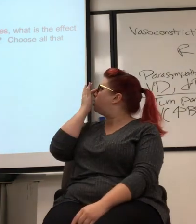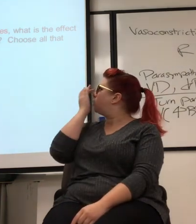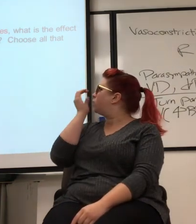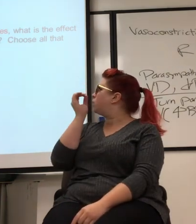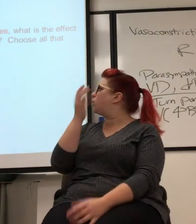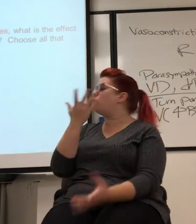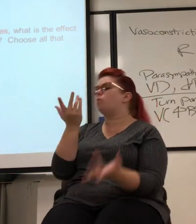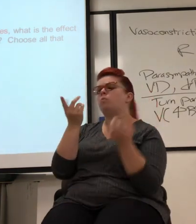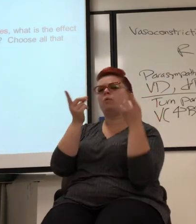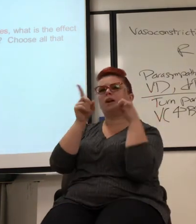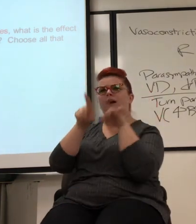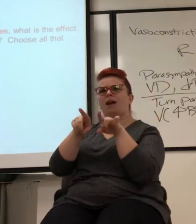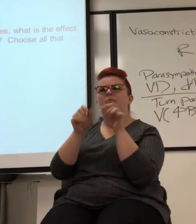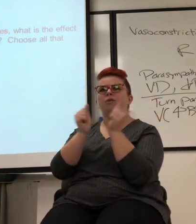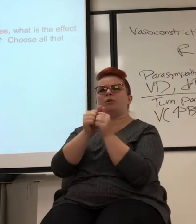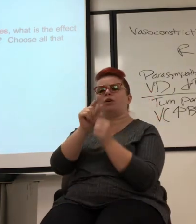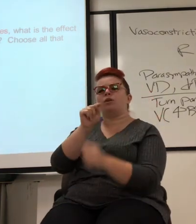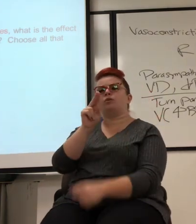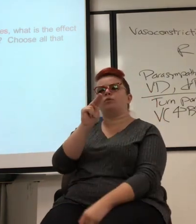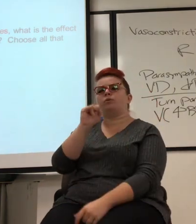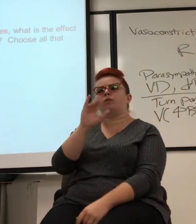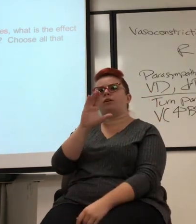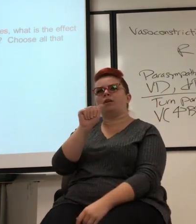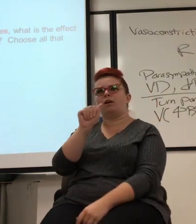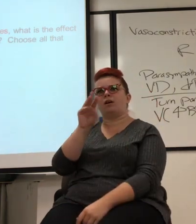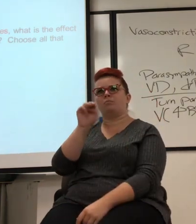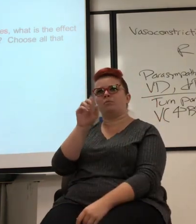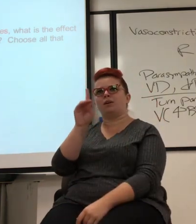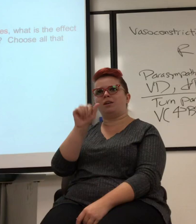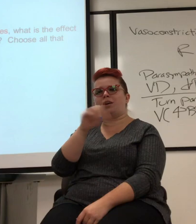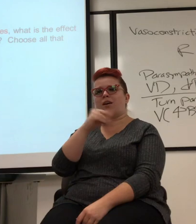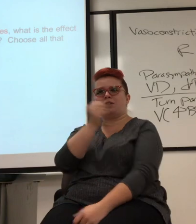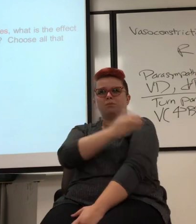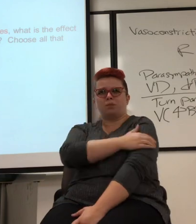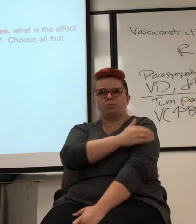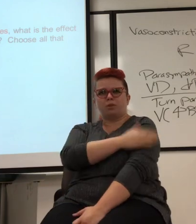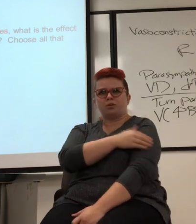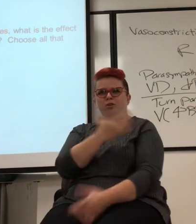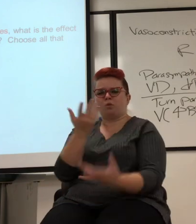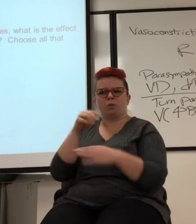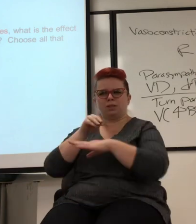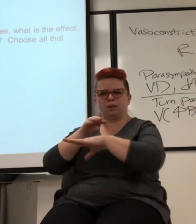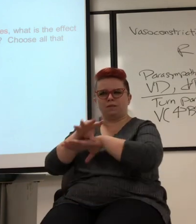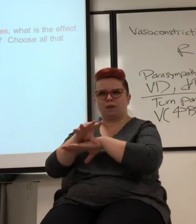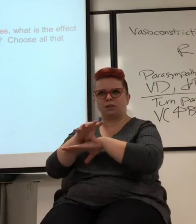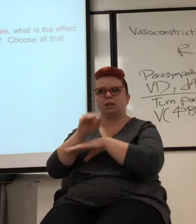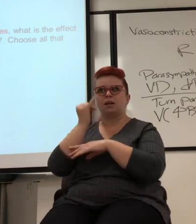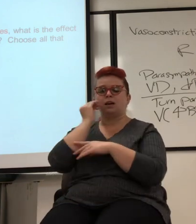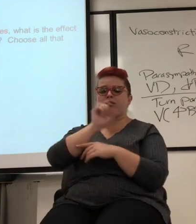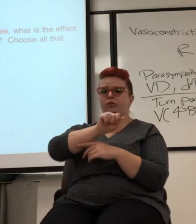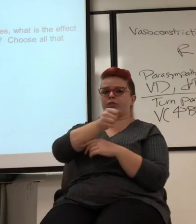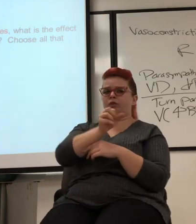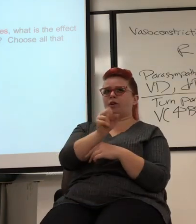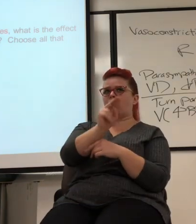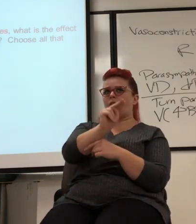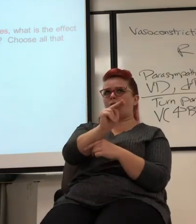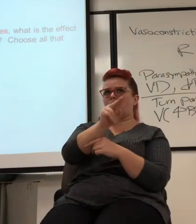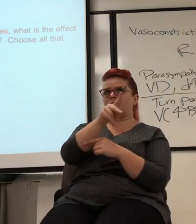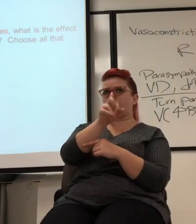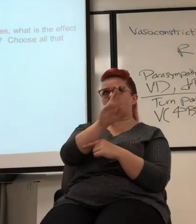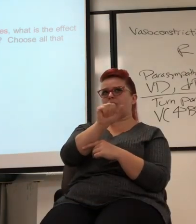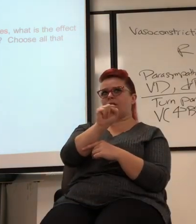the effect on tunica media and blood pressure? Okay, so if you turn on parasympathetic, which happens? One or two?